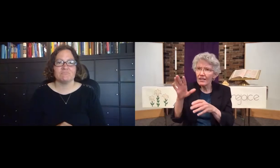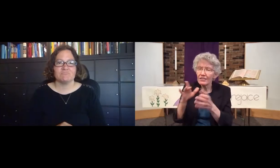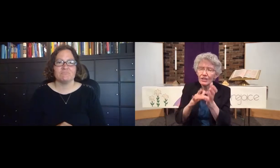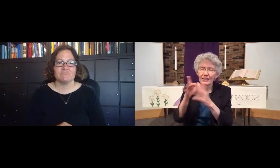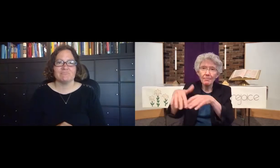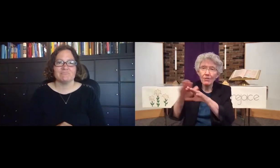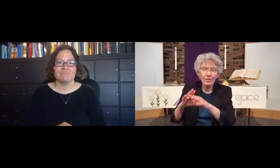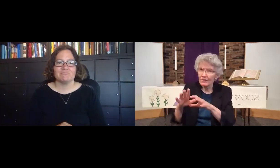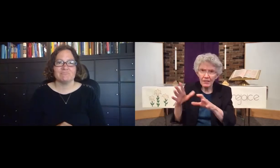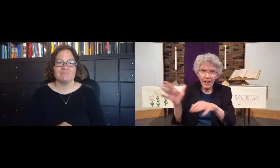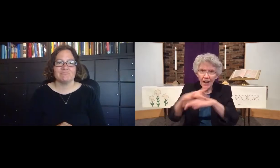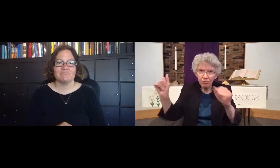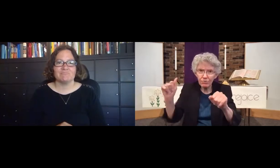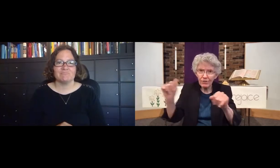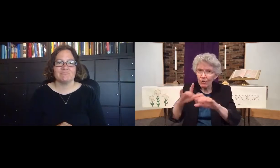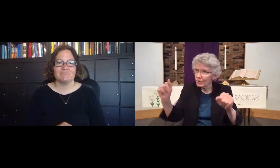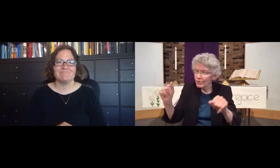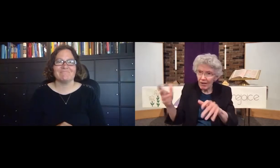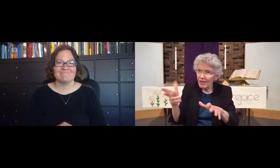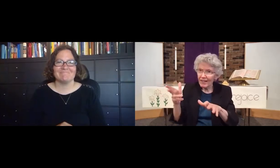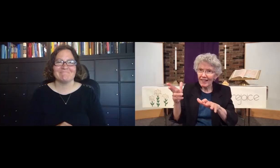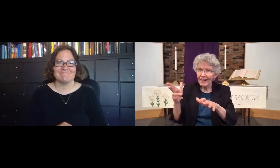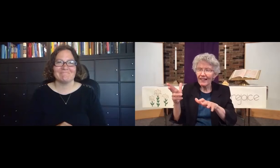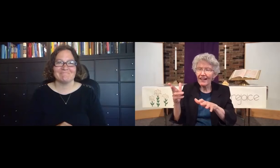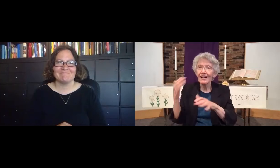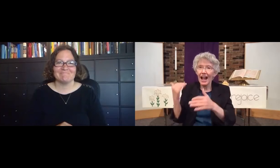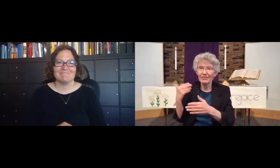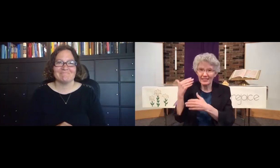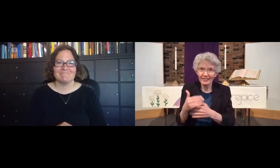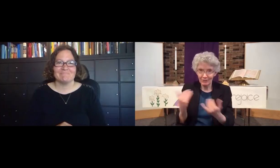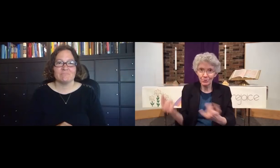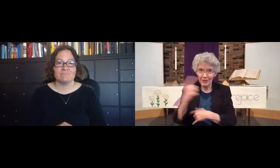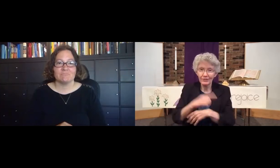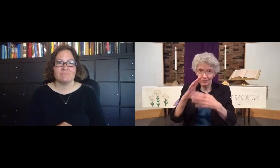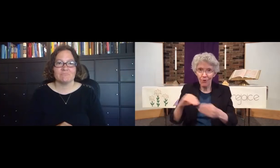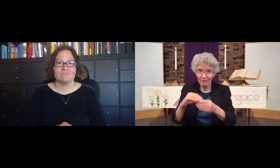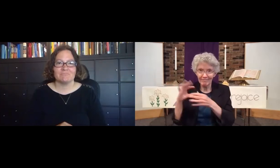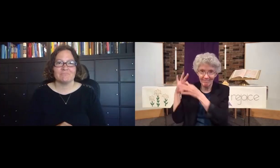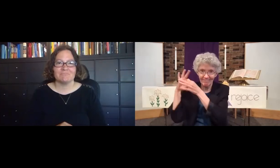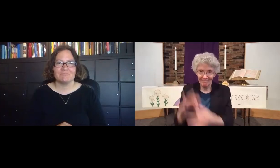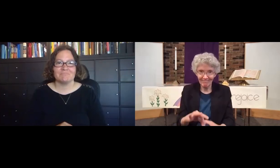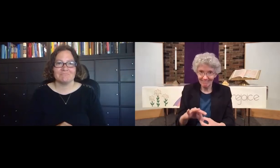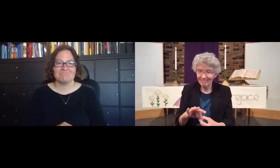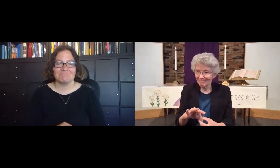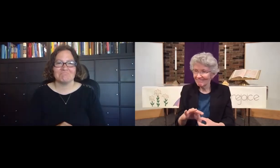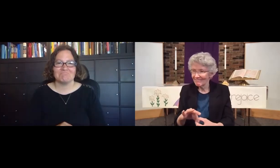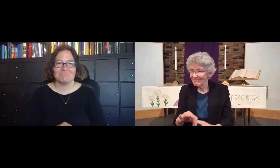happens on the same day as the women went to the tomb to take care of Jesus.